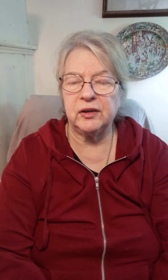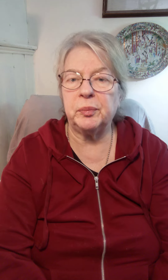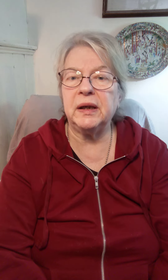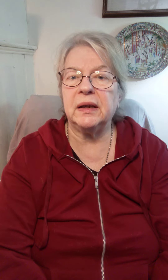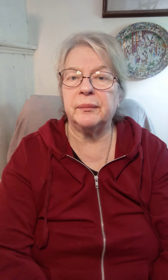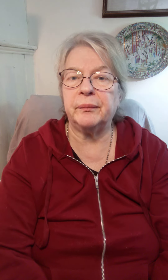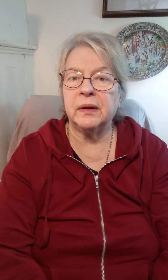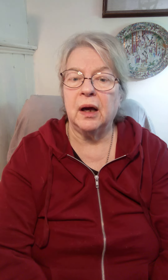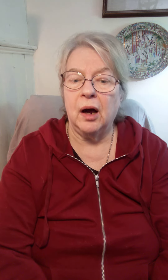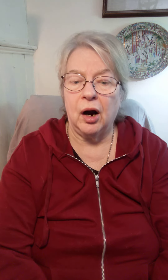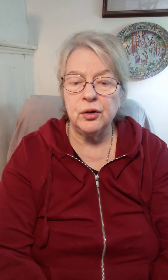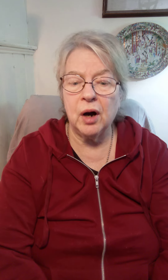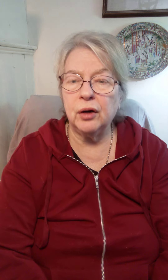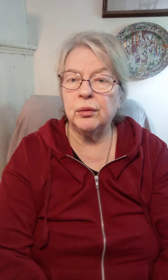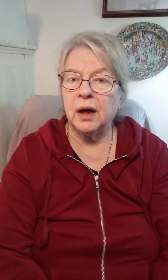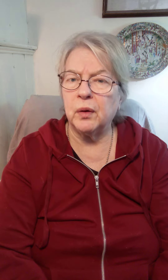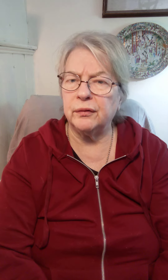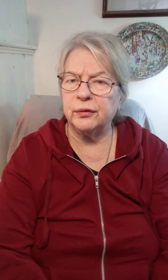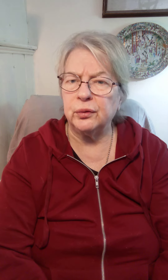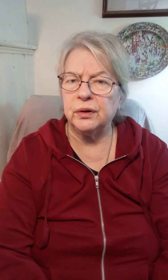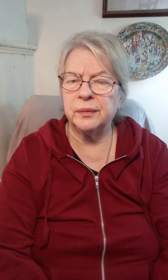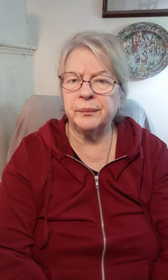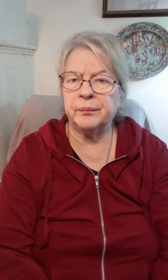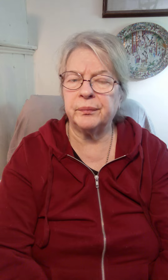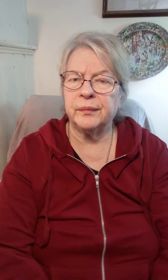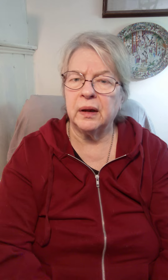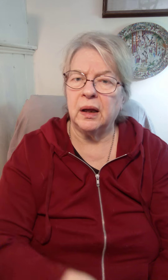Let's begin. Are you hungry? I want food.